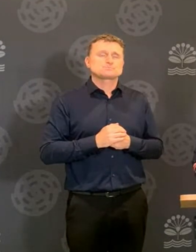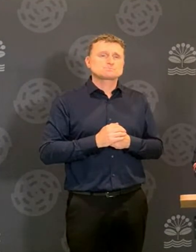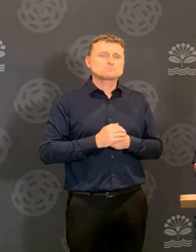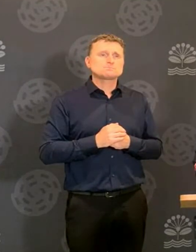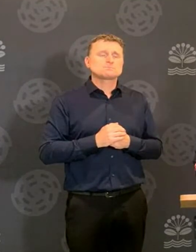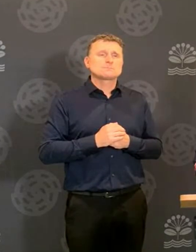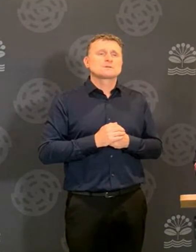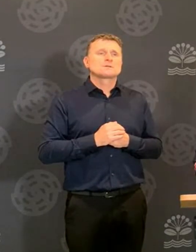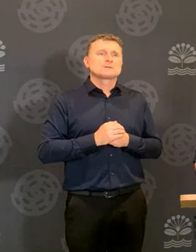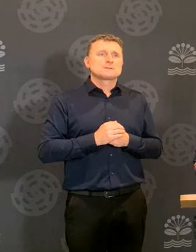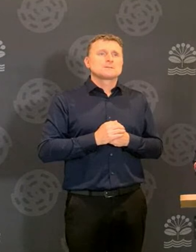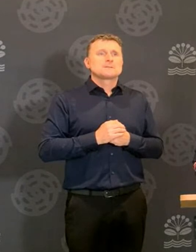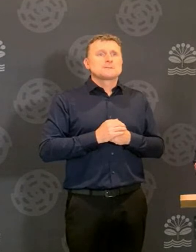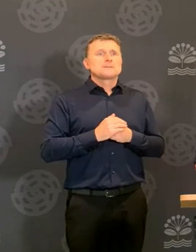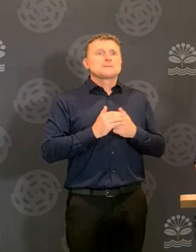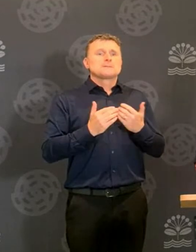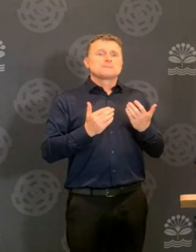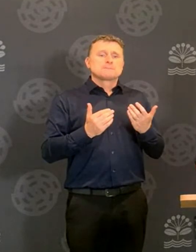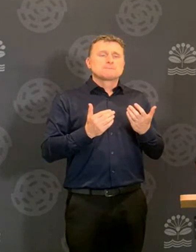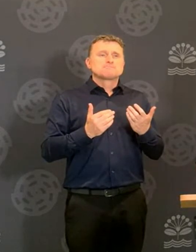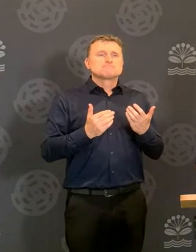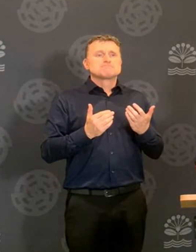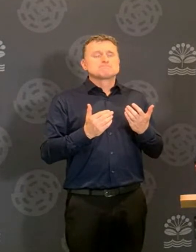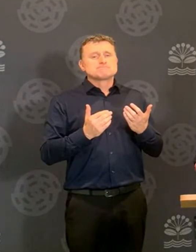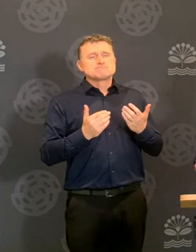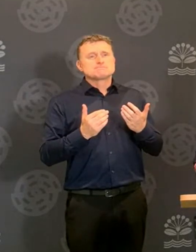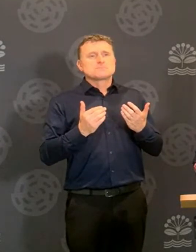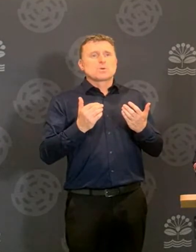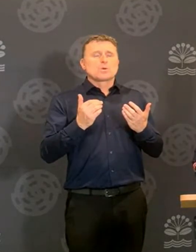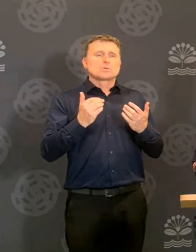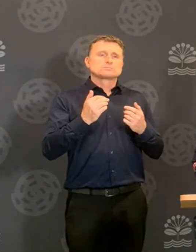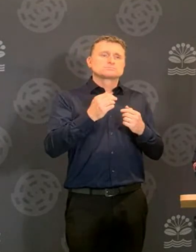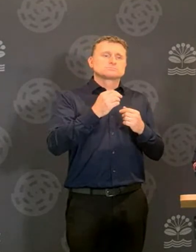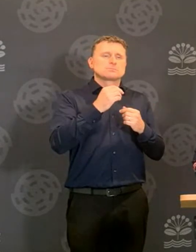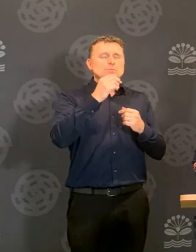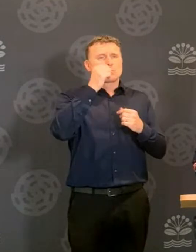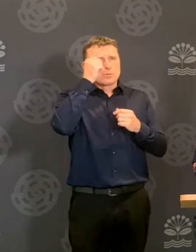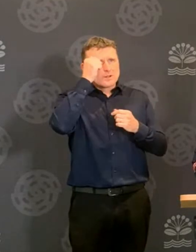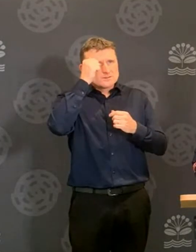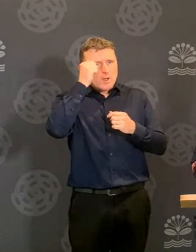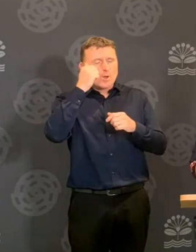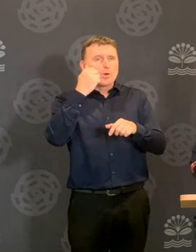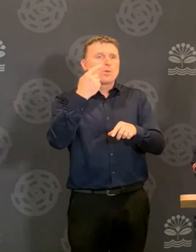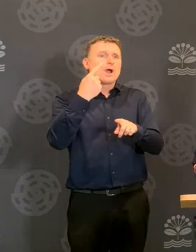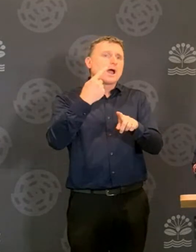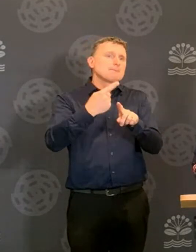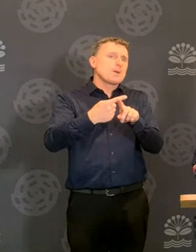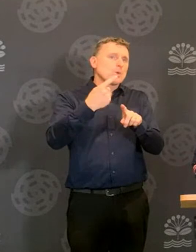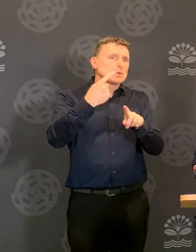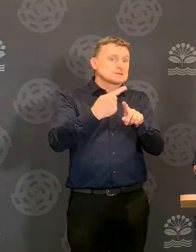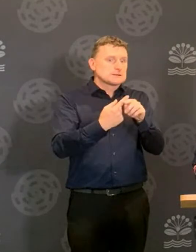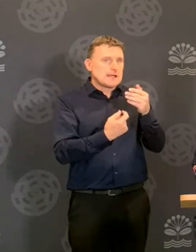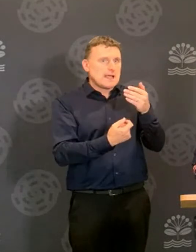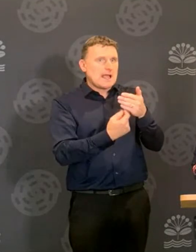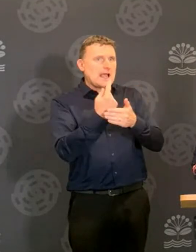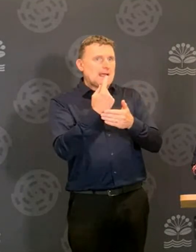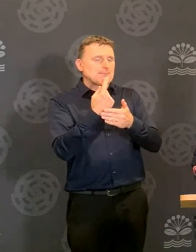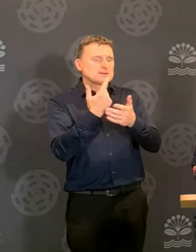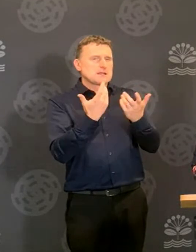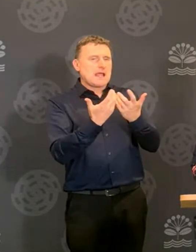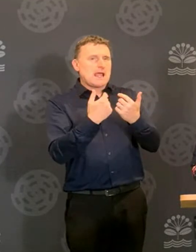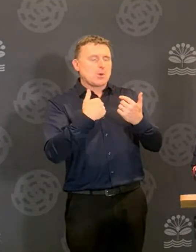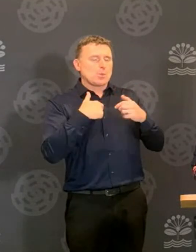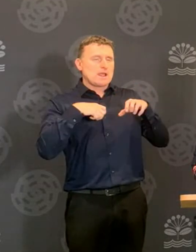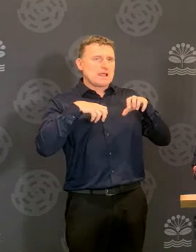In any both non-response and response time, we will work as quickly as we can